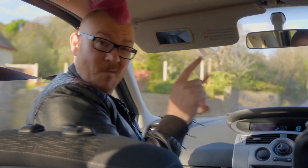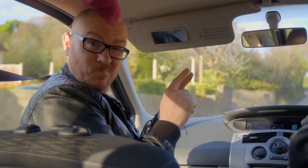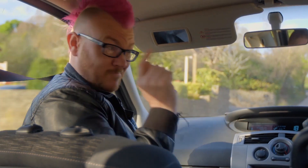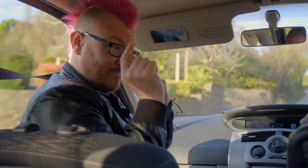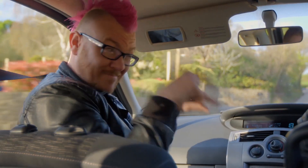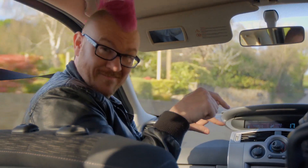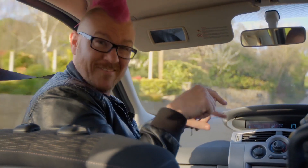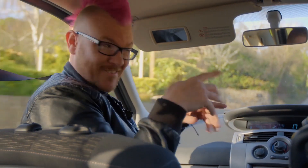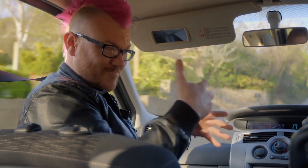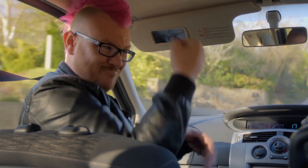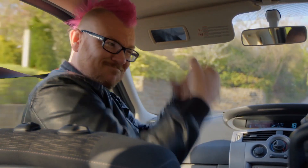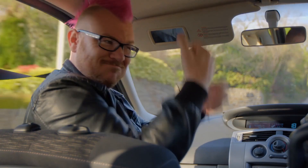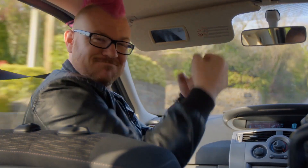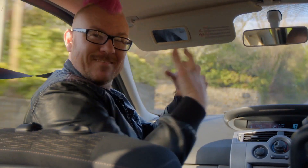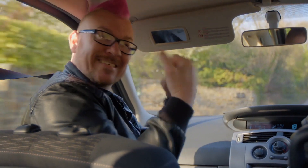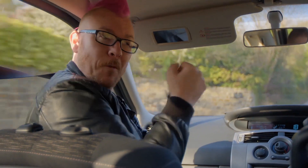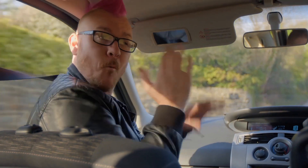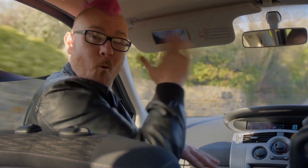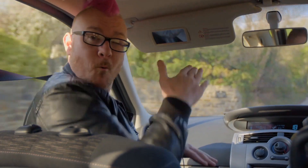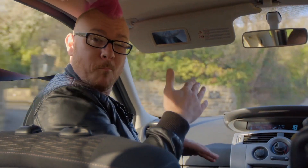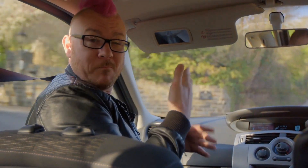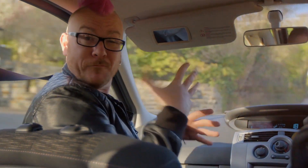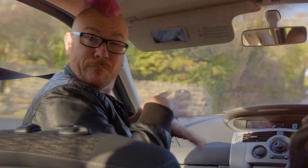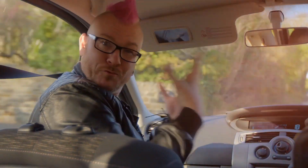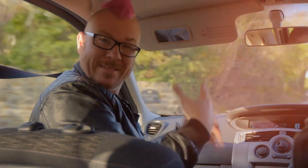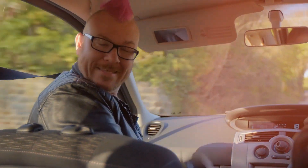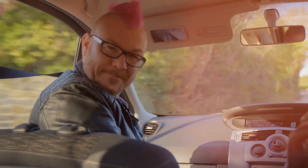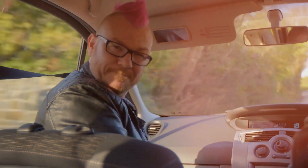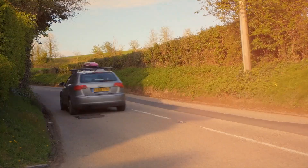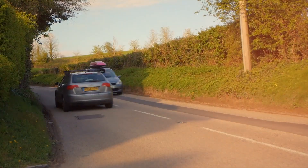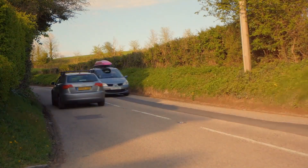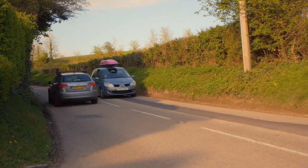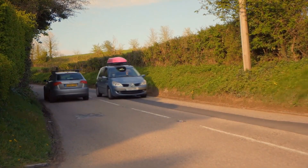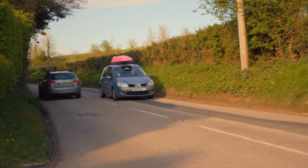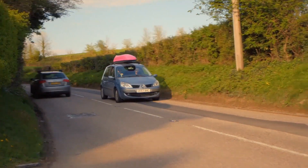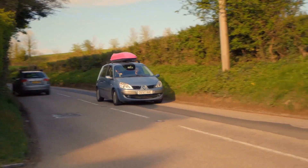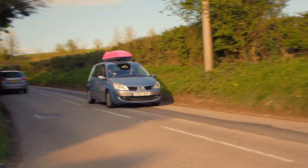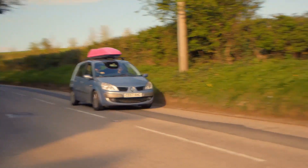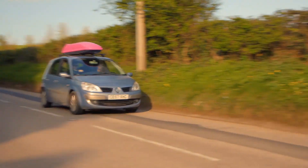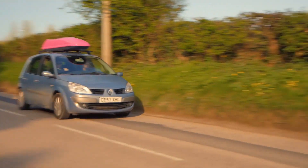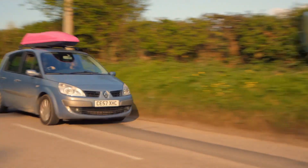food. They can even take home some of the produce for free.